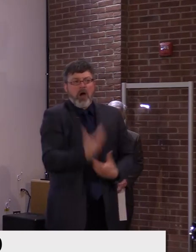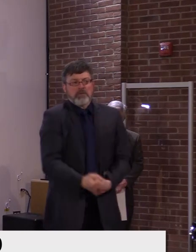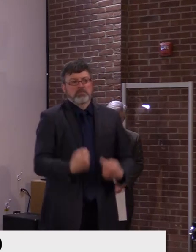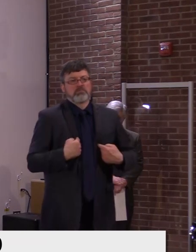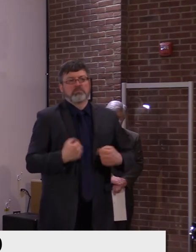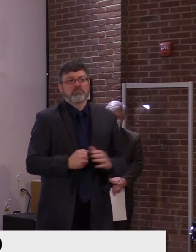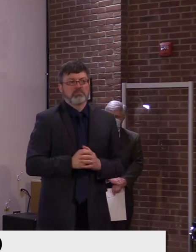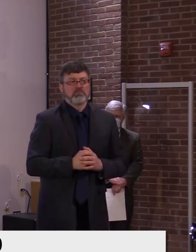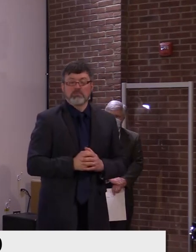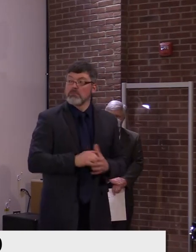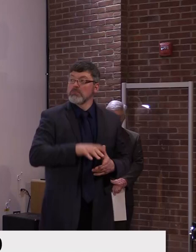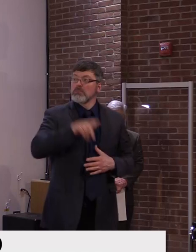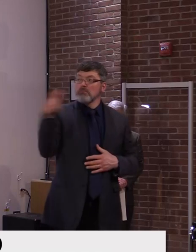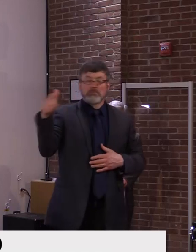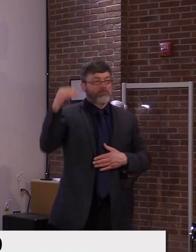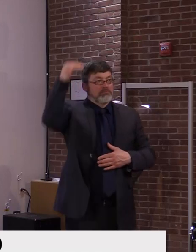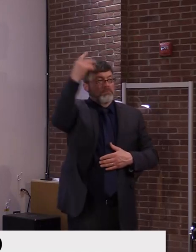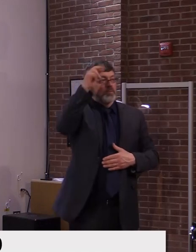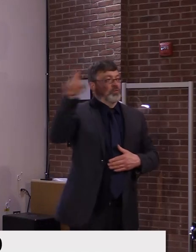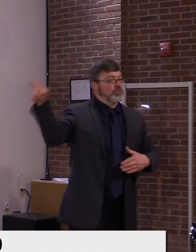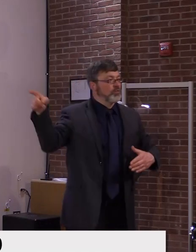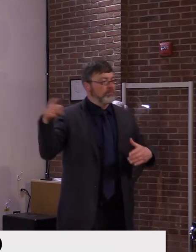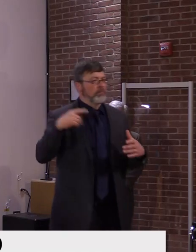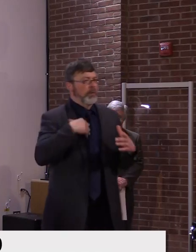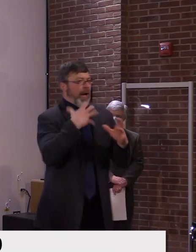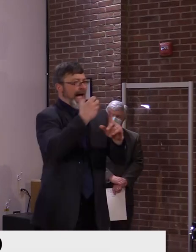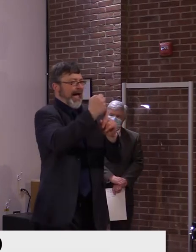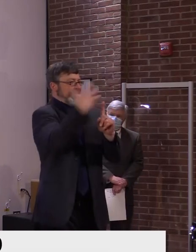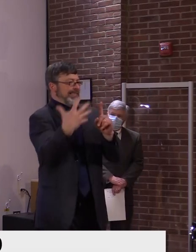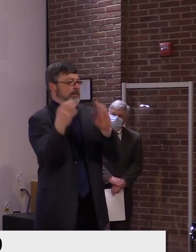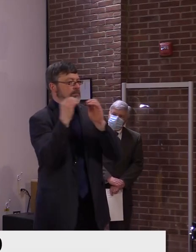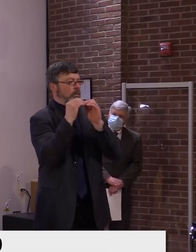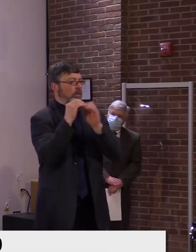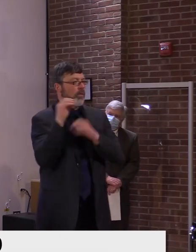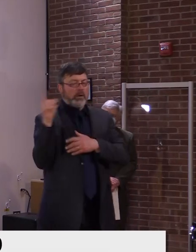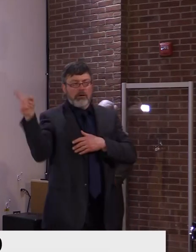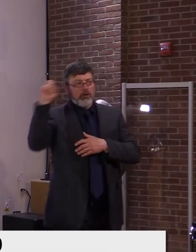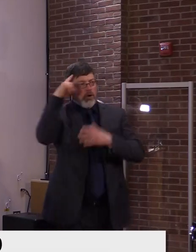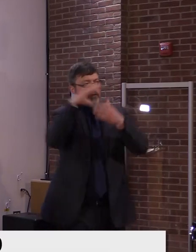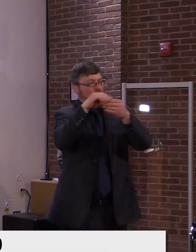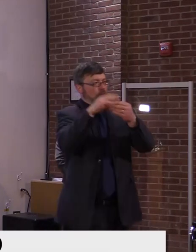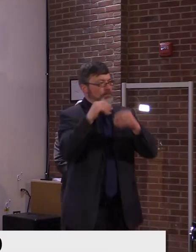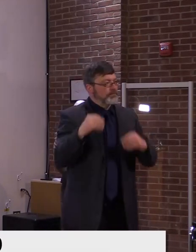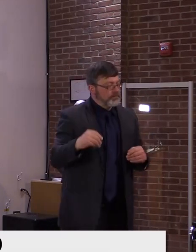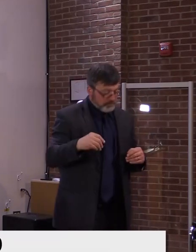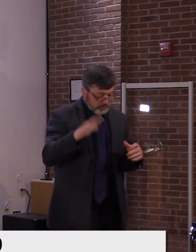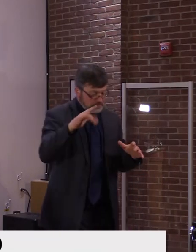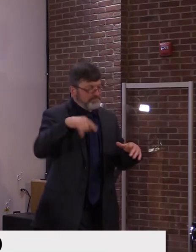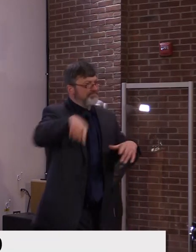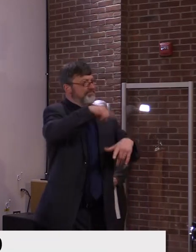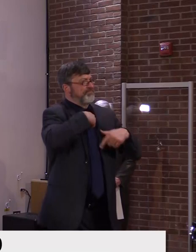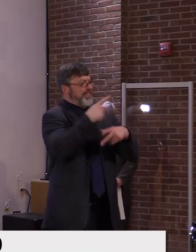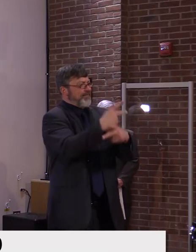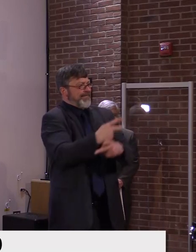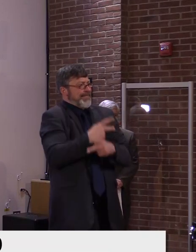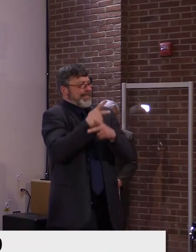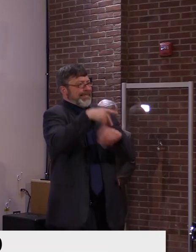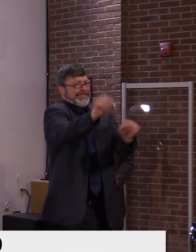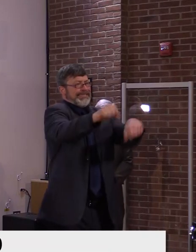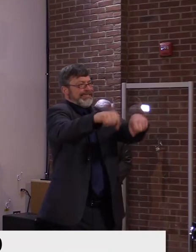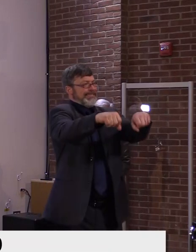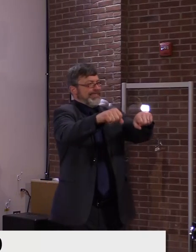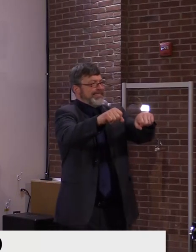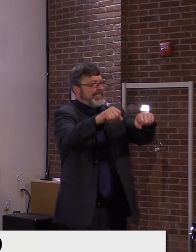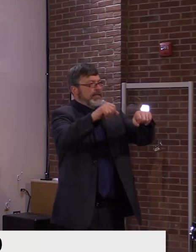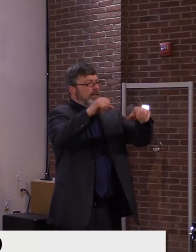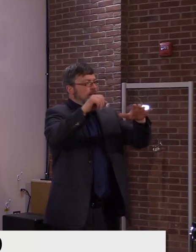And the only thing I would really add to that is the caution is certainly something that we should respect, because safety should always